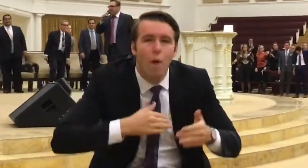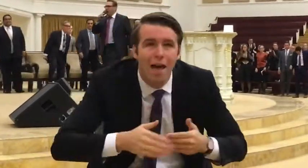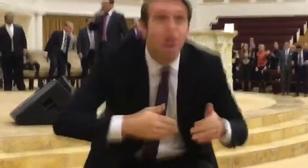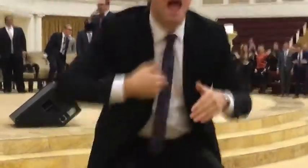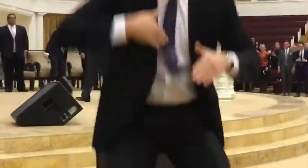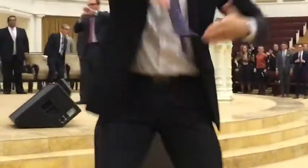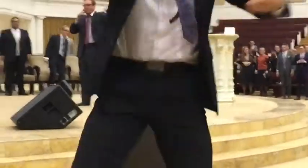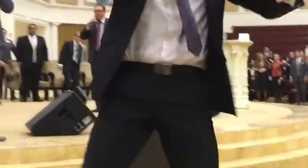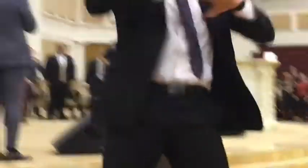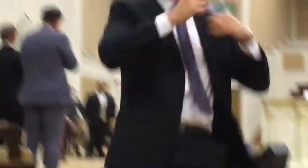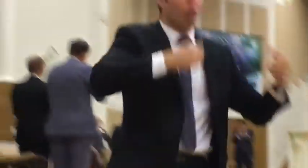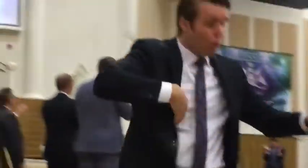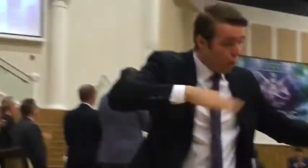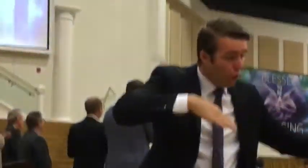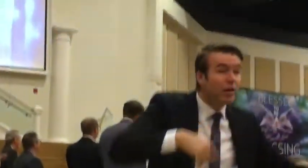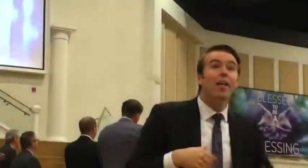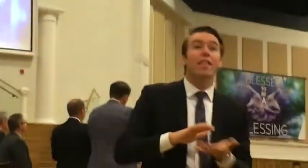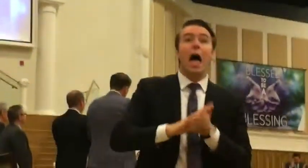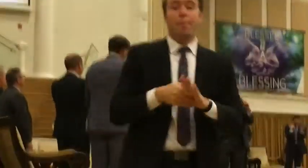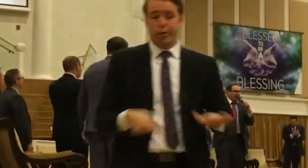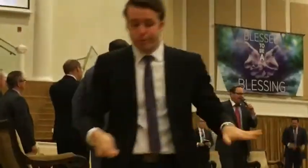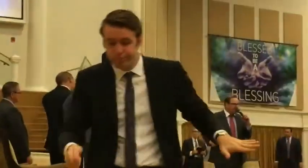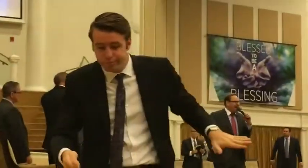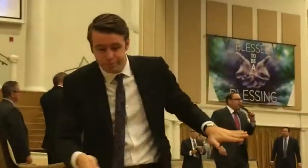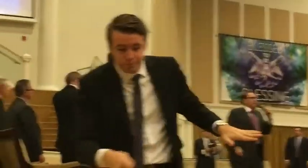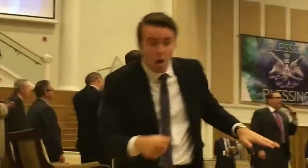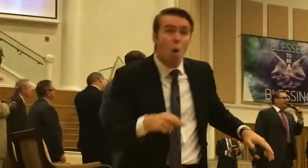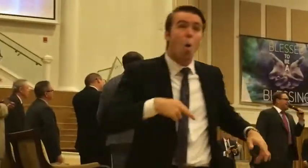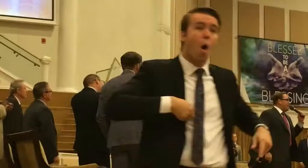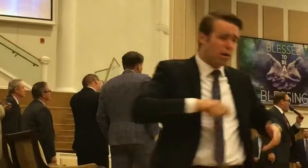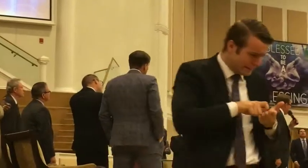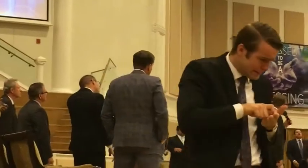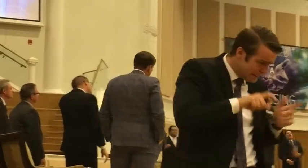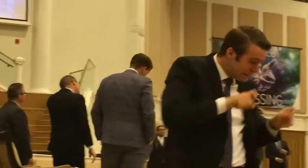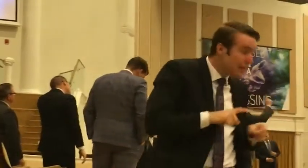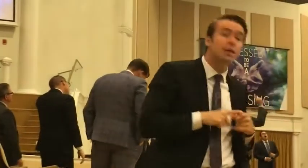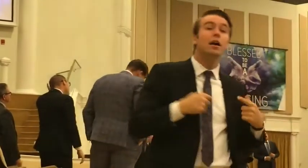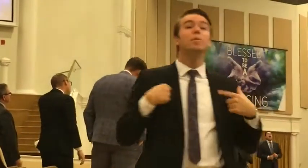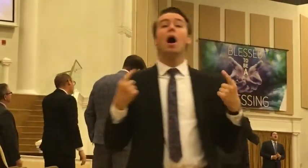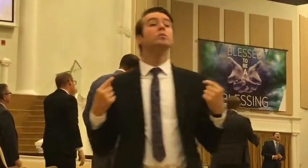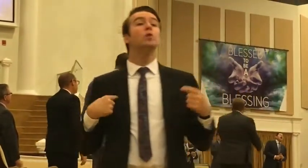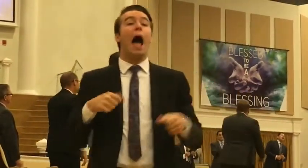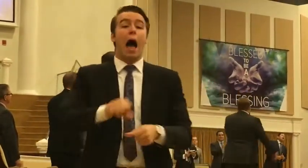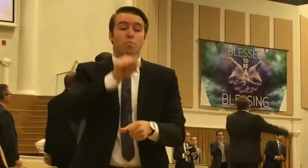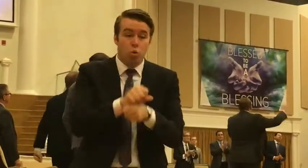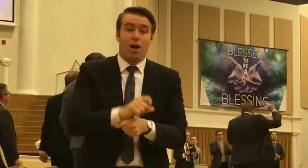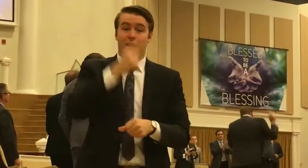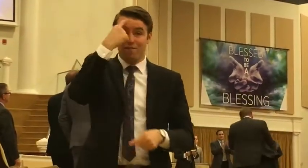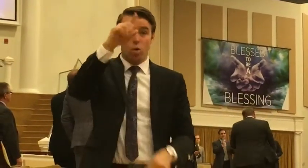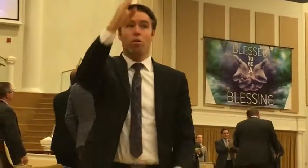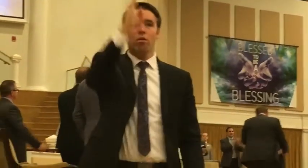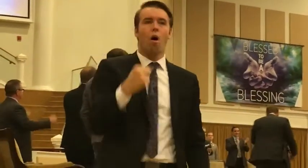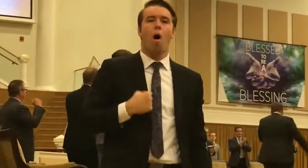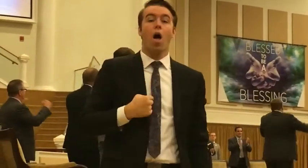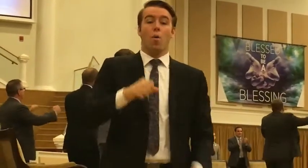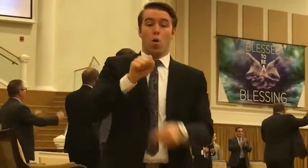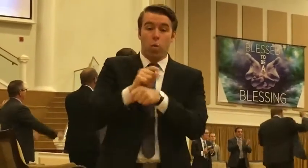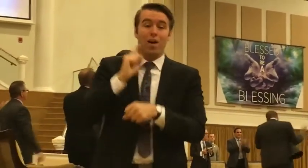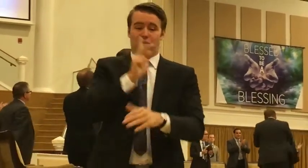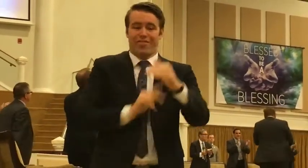painting cars, I may be flipping burgers, I may be taking tests, but I'll tell you what I'm doing, I'm working for God, I'm working for the